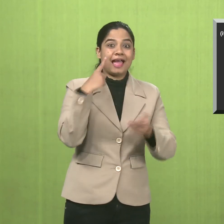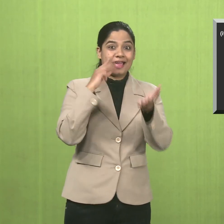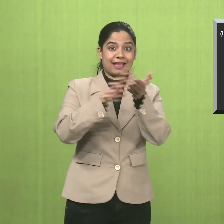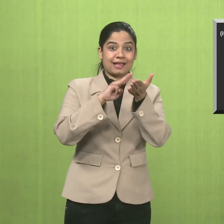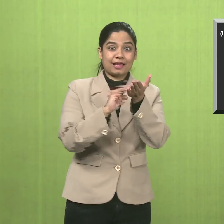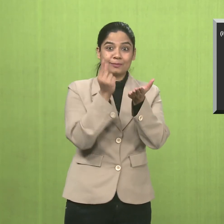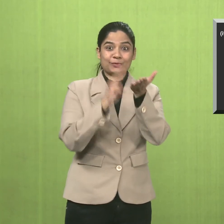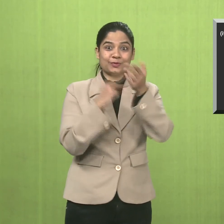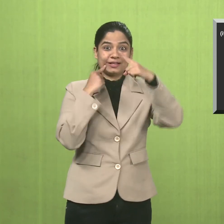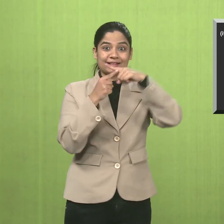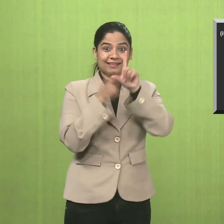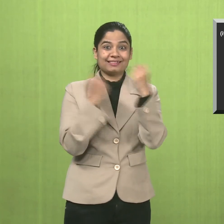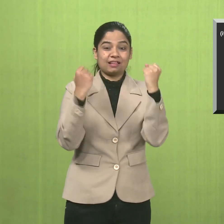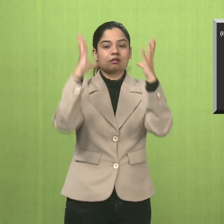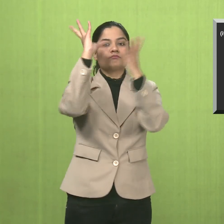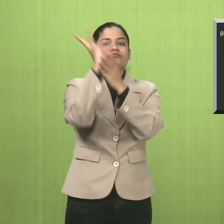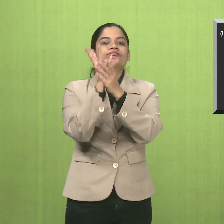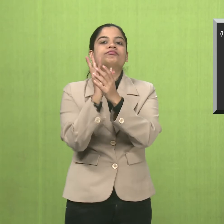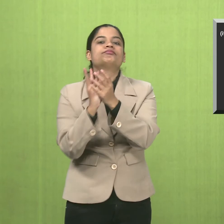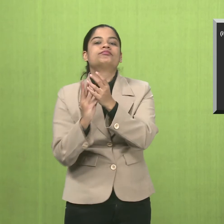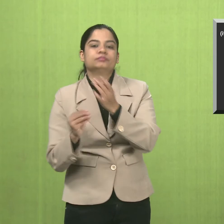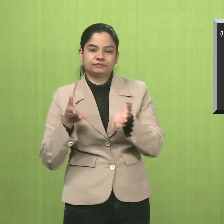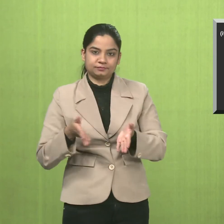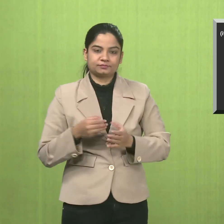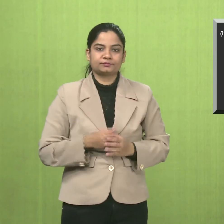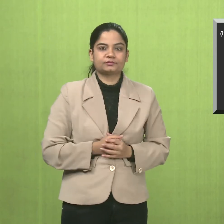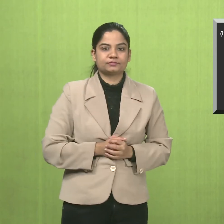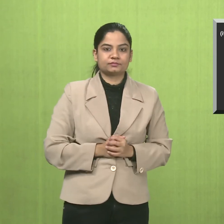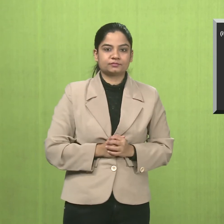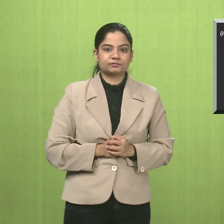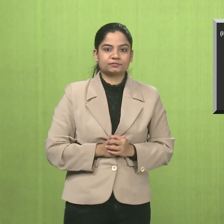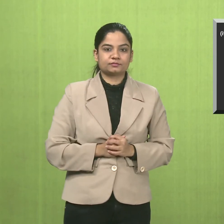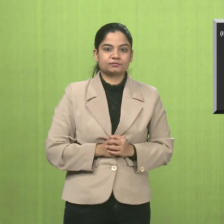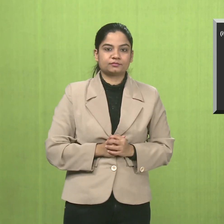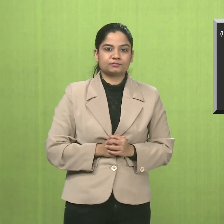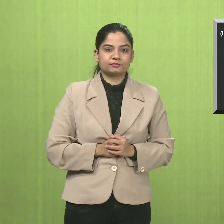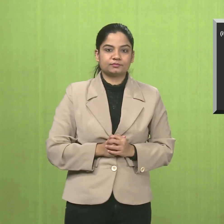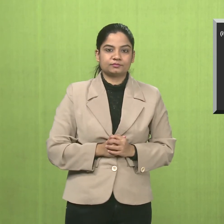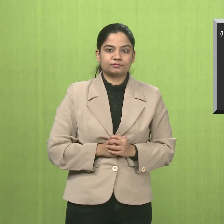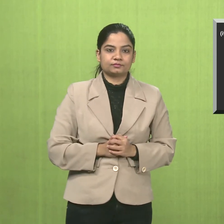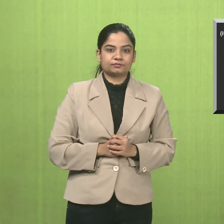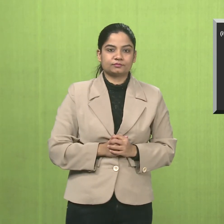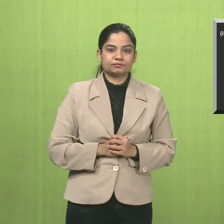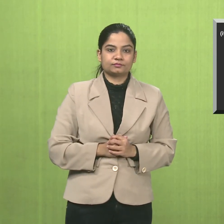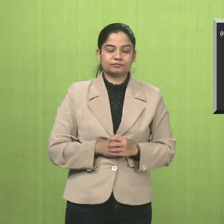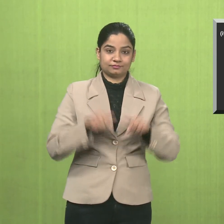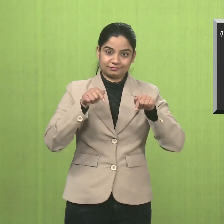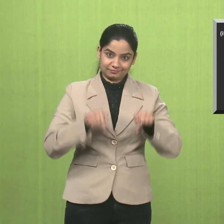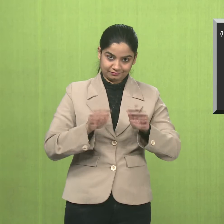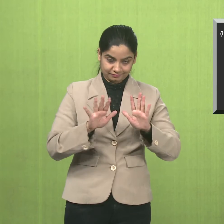sexually transmitted virus, and it also reduces the immune system, weakens the immune system.